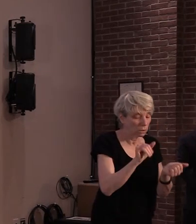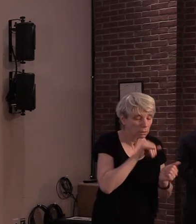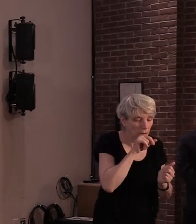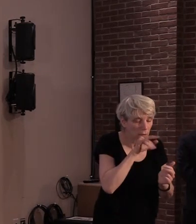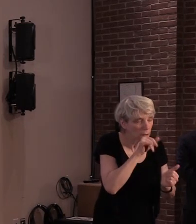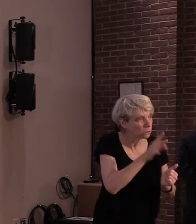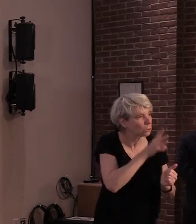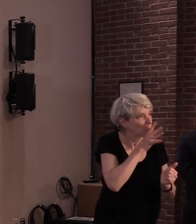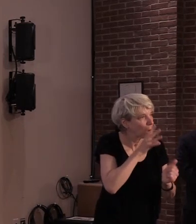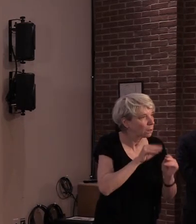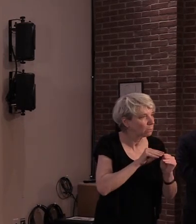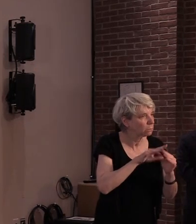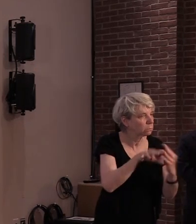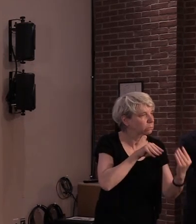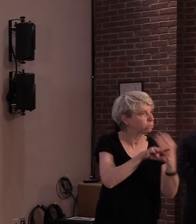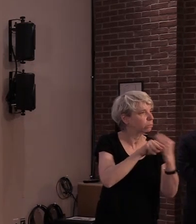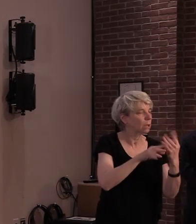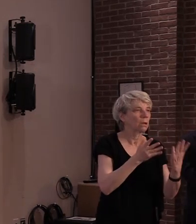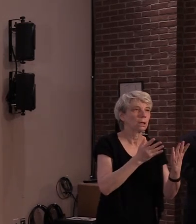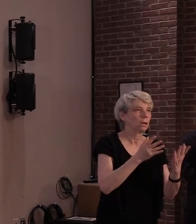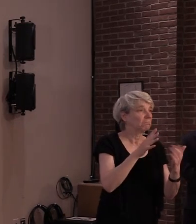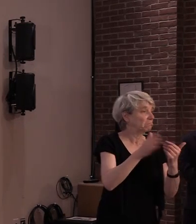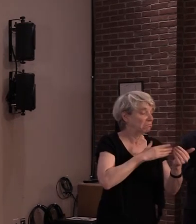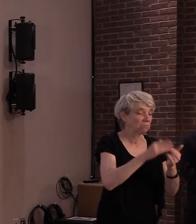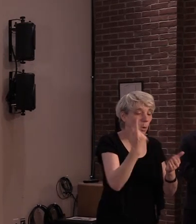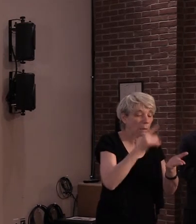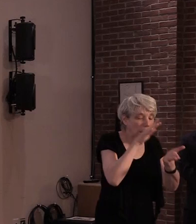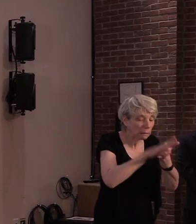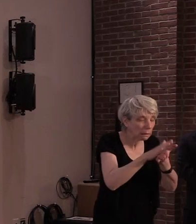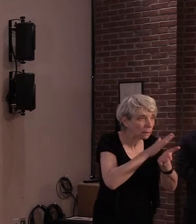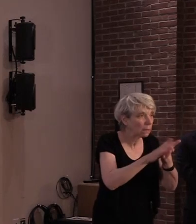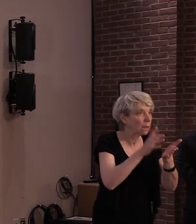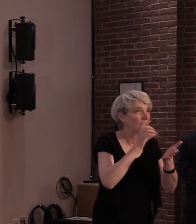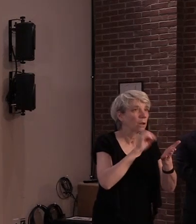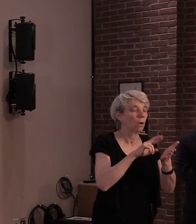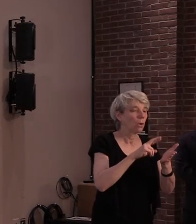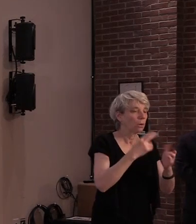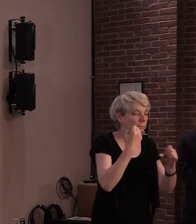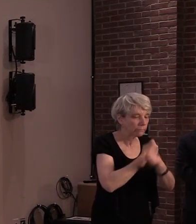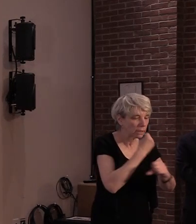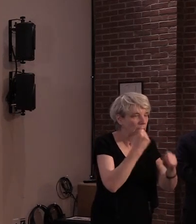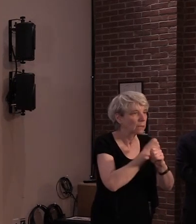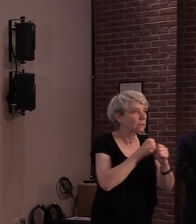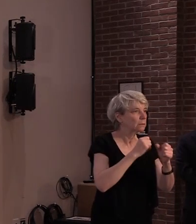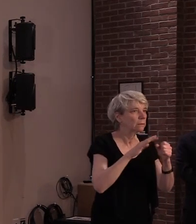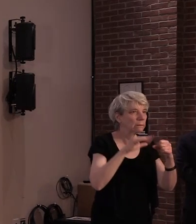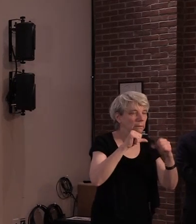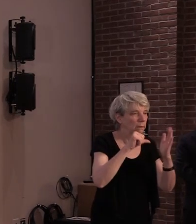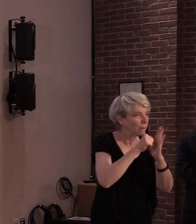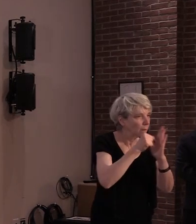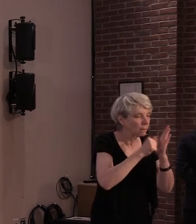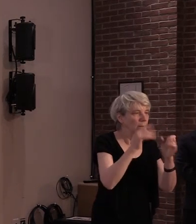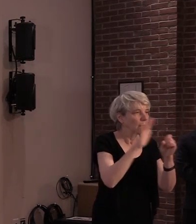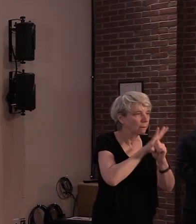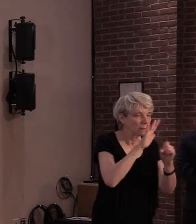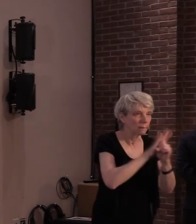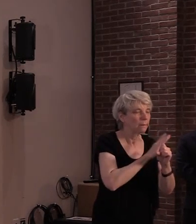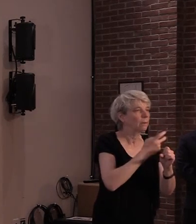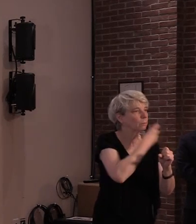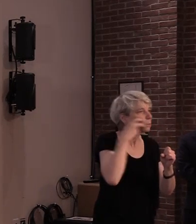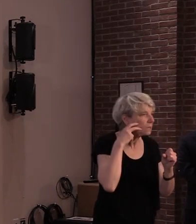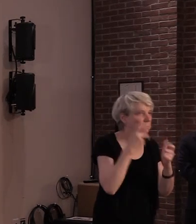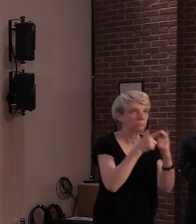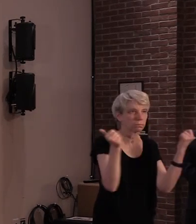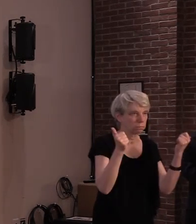from dental hygiene through a variety of preventive, restorative, endodontic, periodontic,